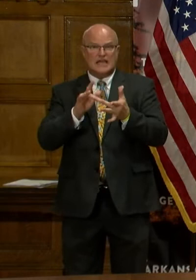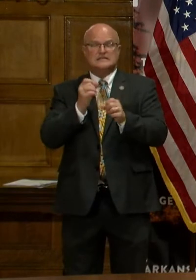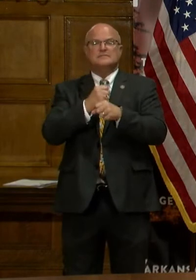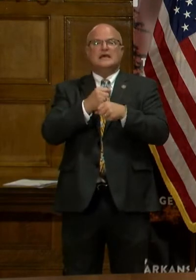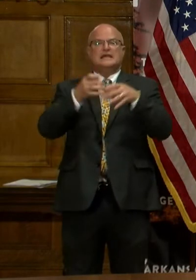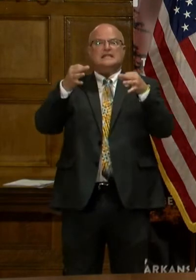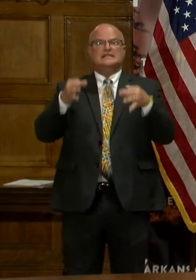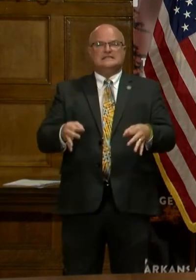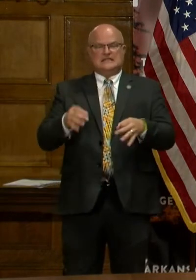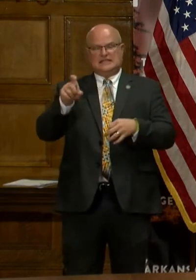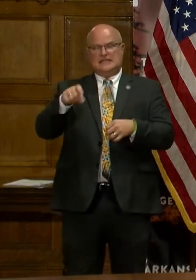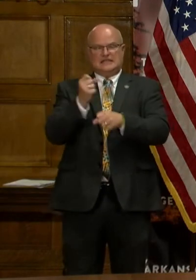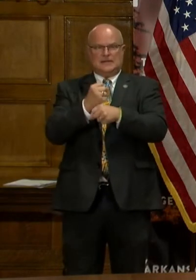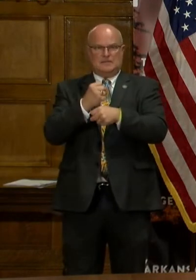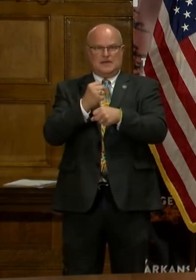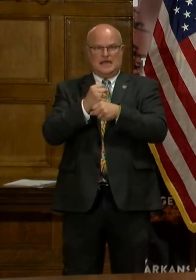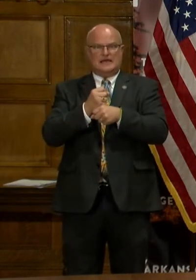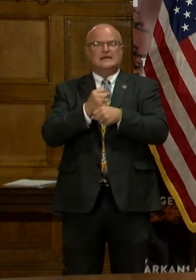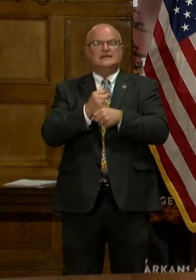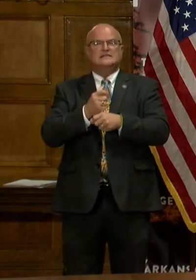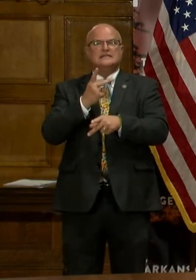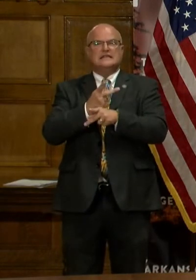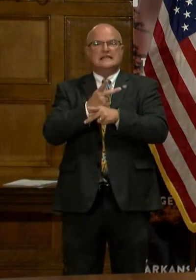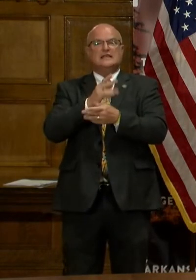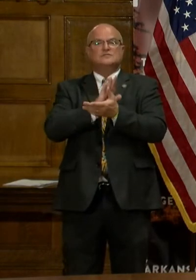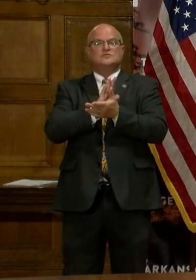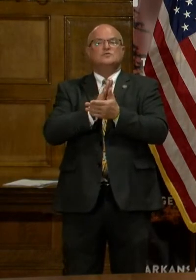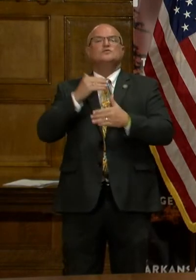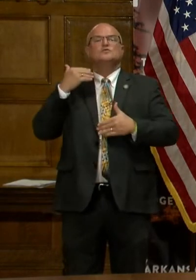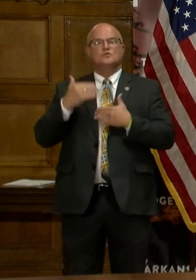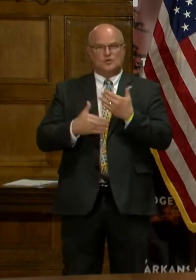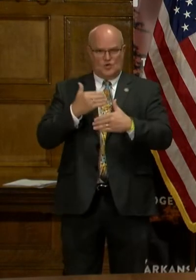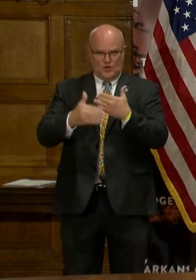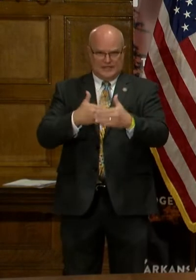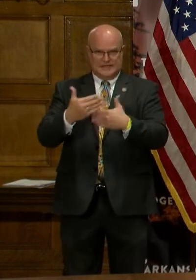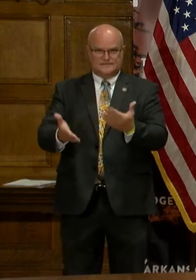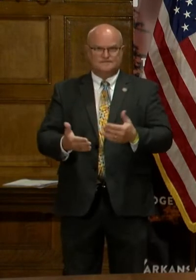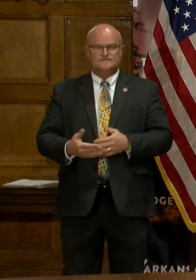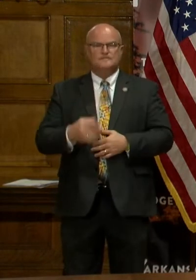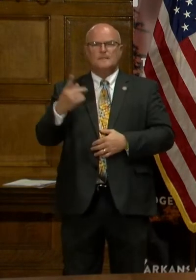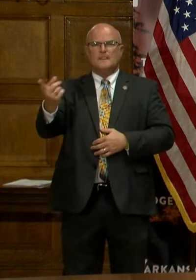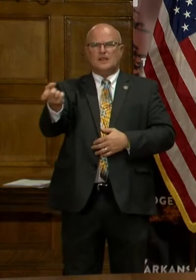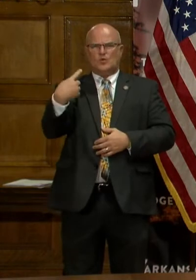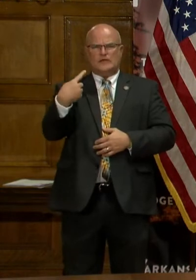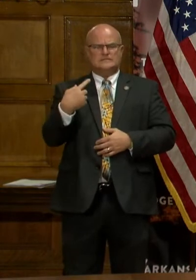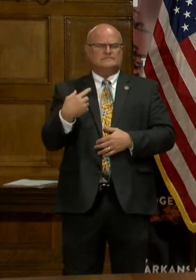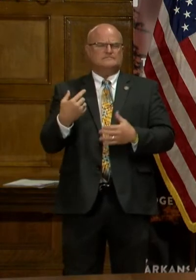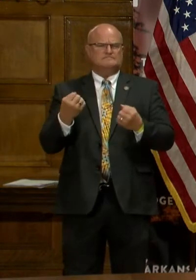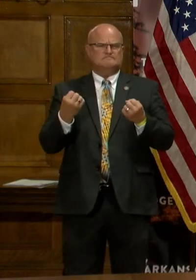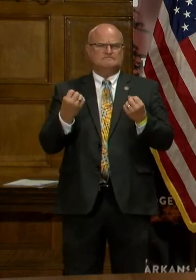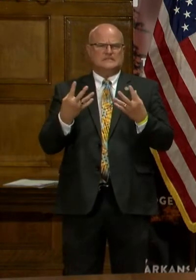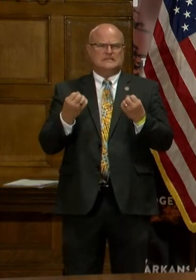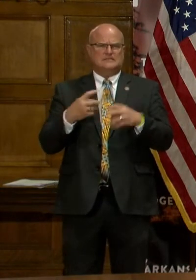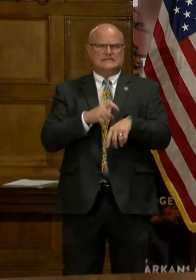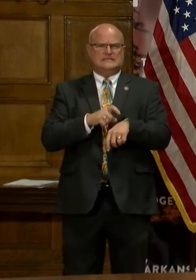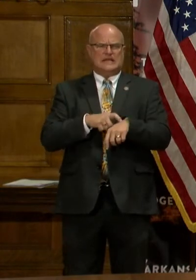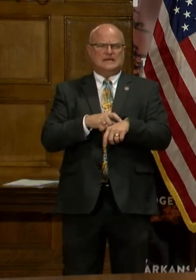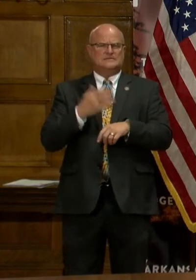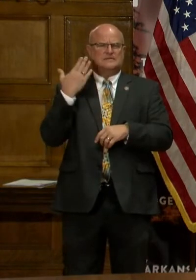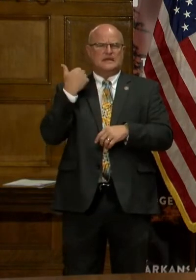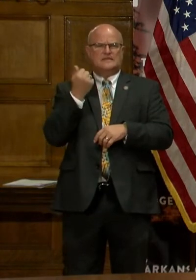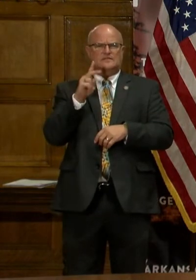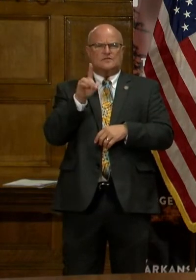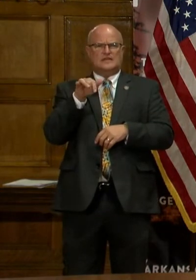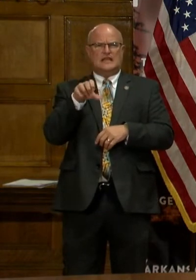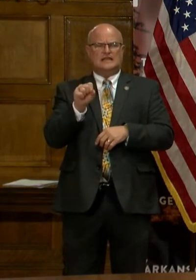making the decisions that they need to make in order to keep school going. The question that we've been getting a lot the last few